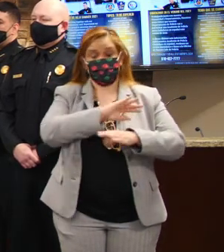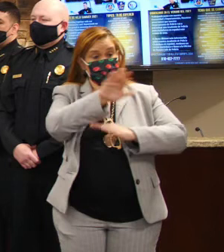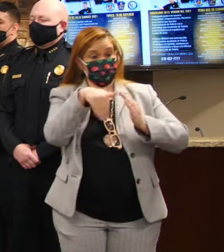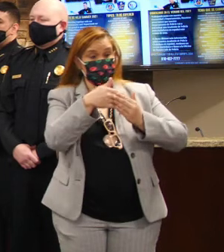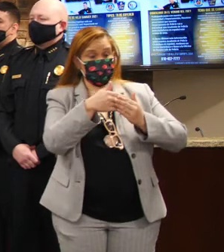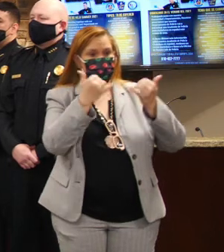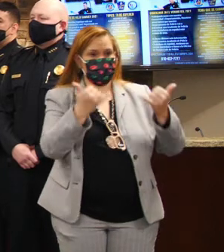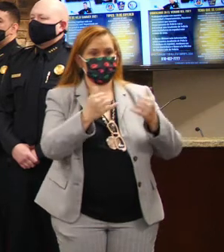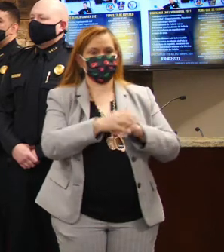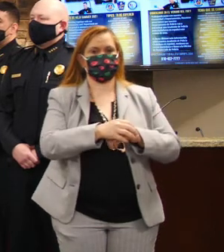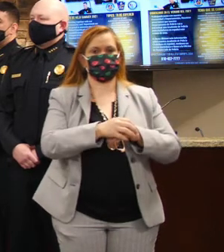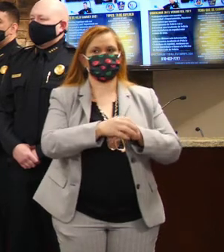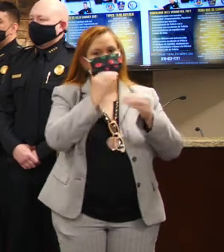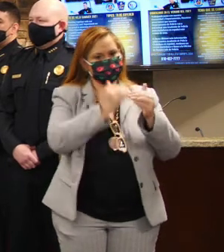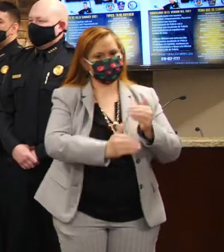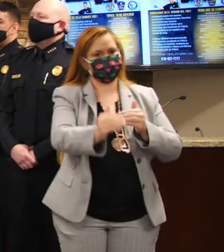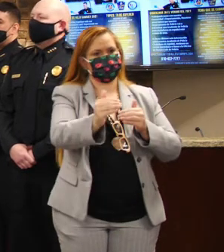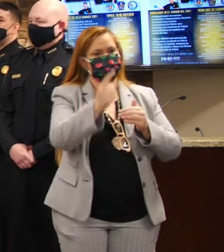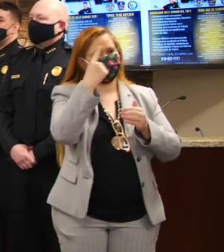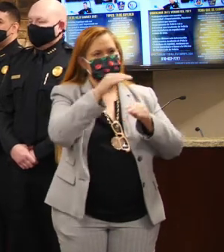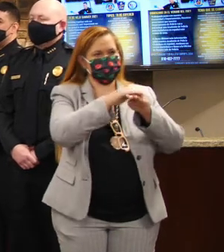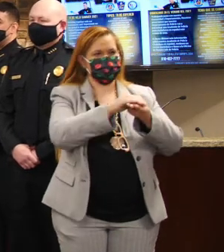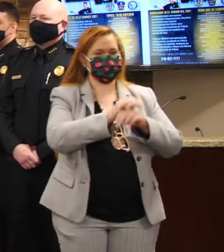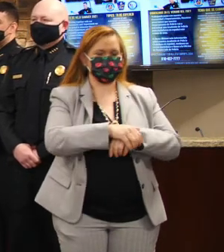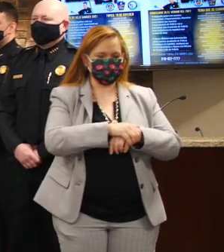not worry. We will have more classes in the future.